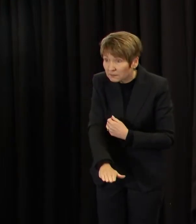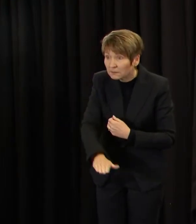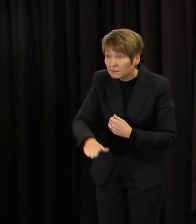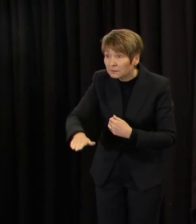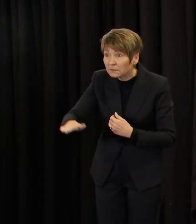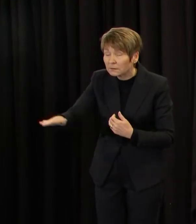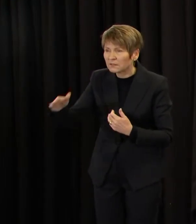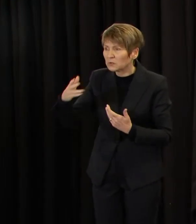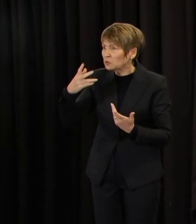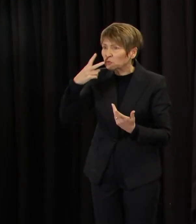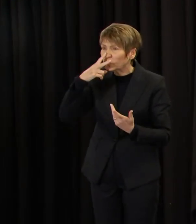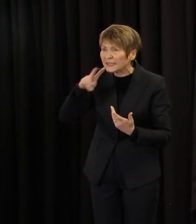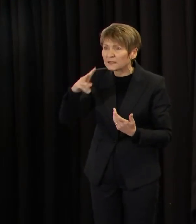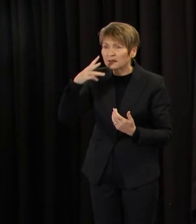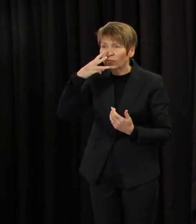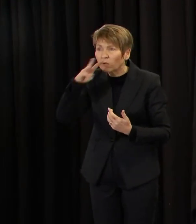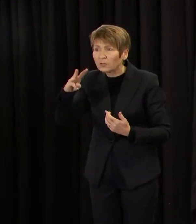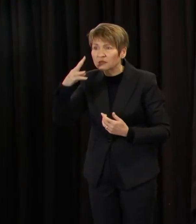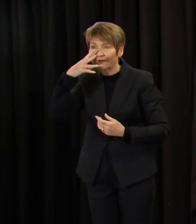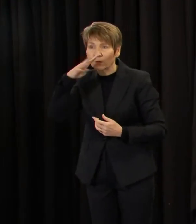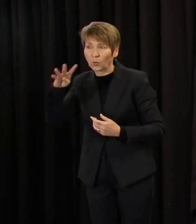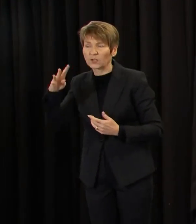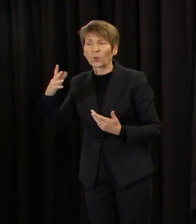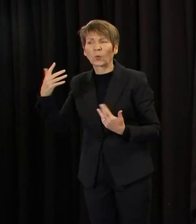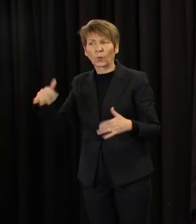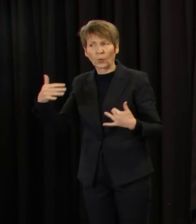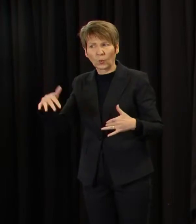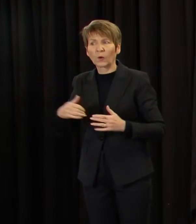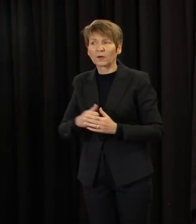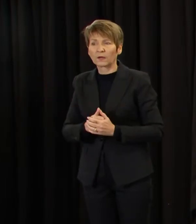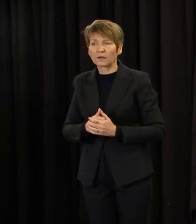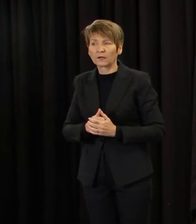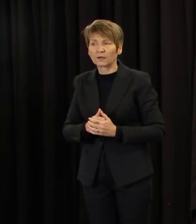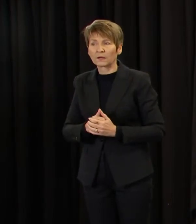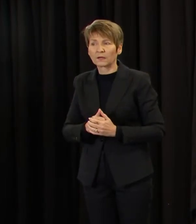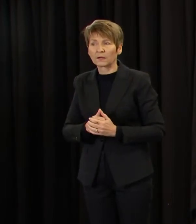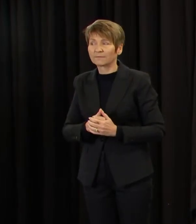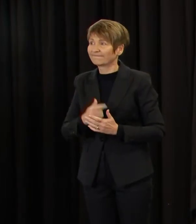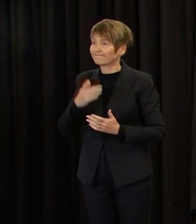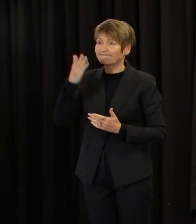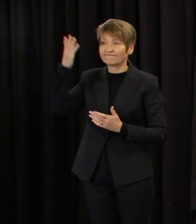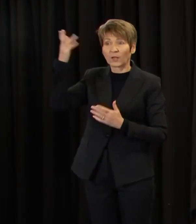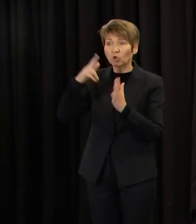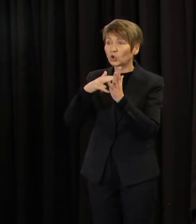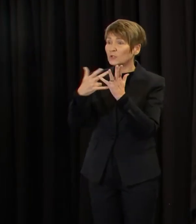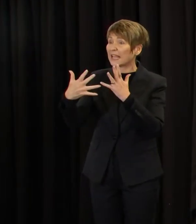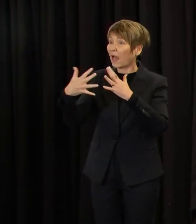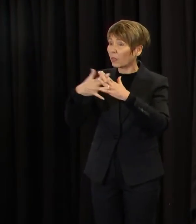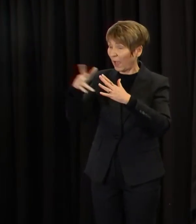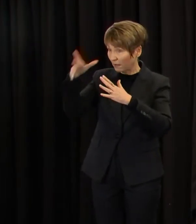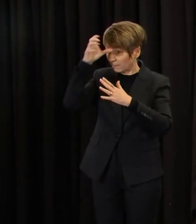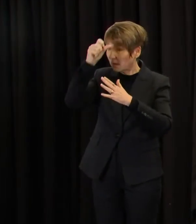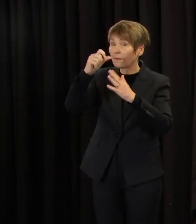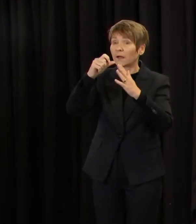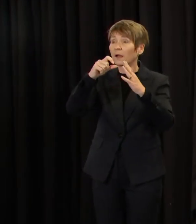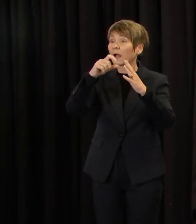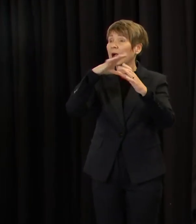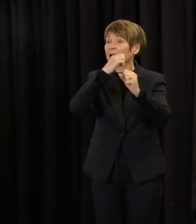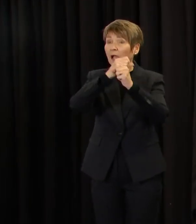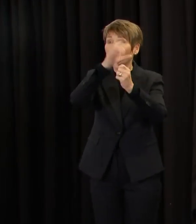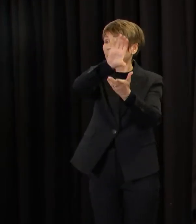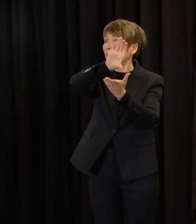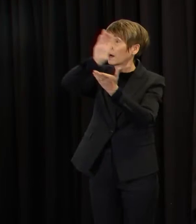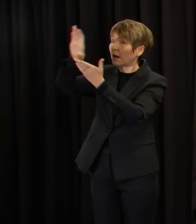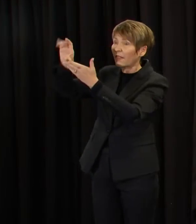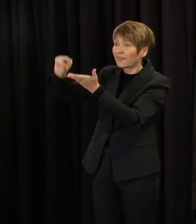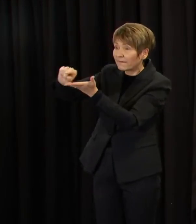we can absolutely see, and you can see it even more so in Sydney, you can see the impact the vaccine has had in terms of the age profile of who is going to hospital with it.